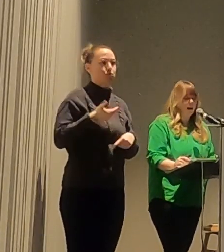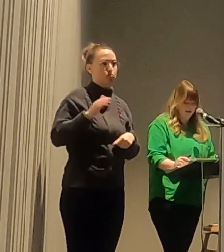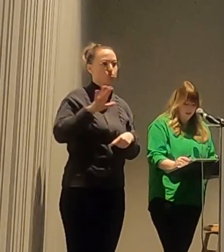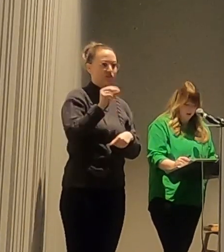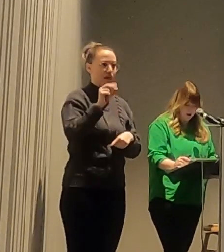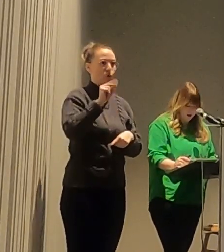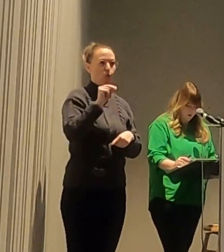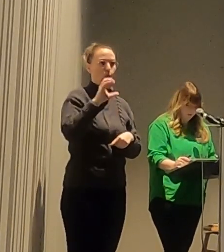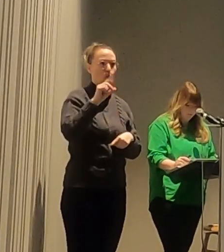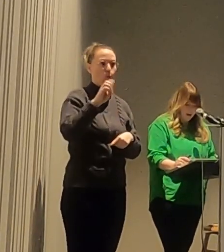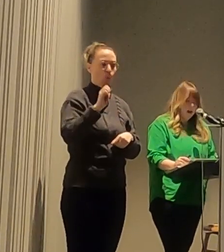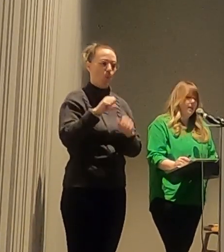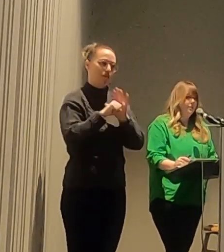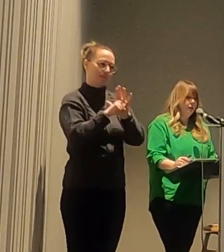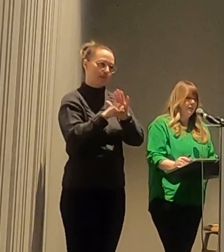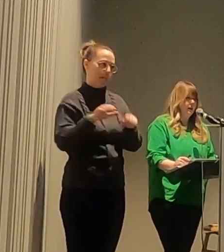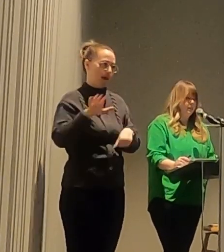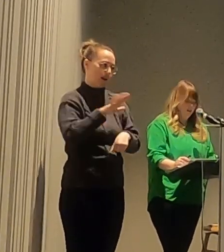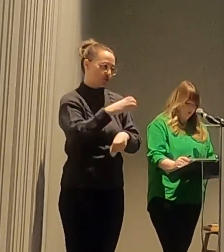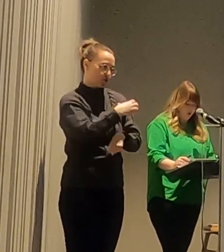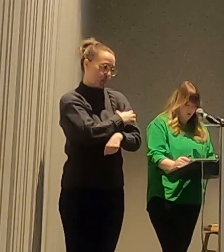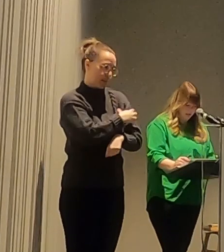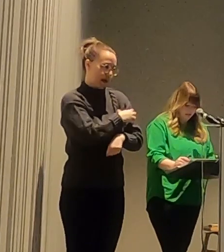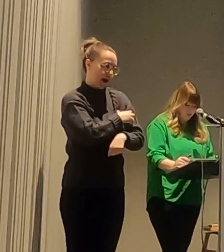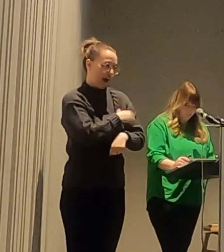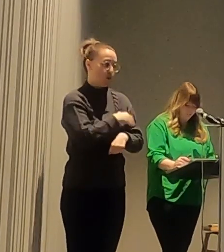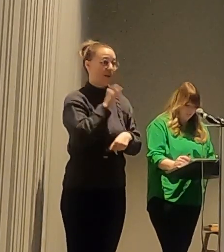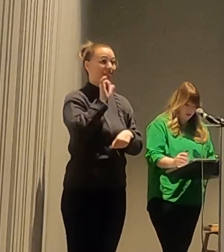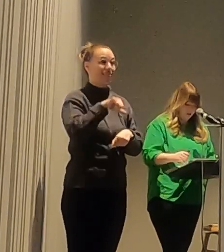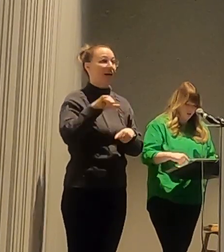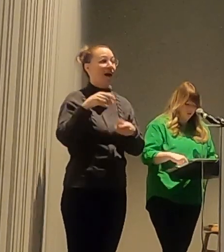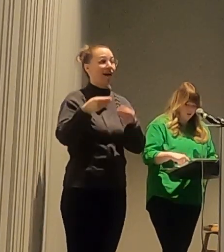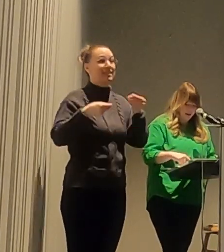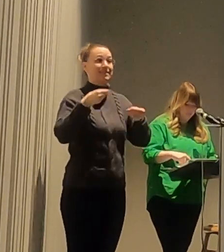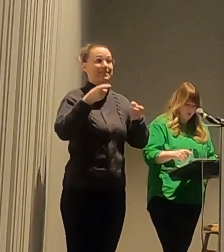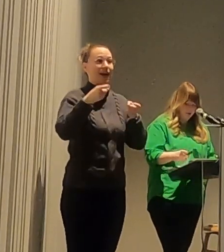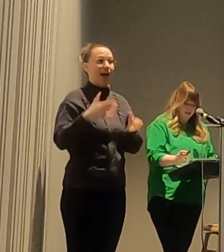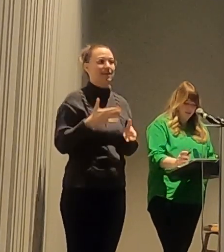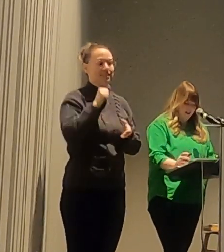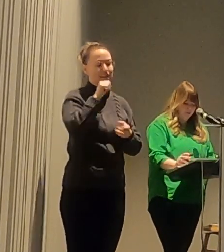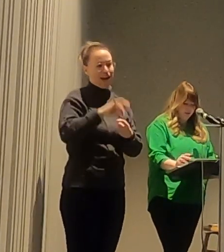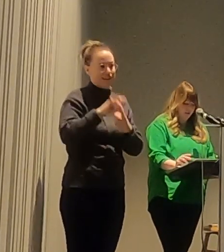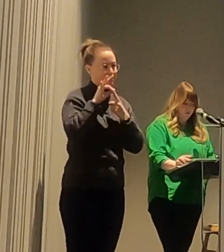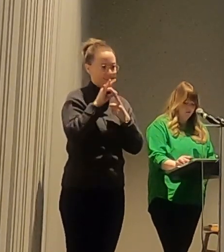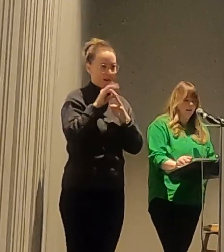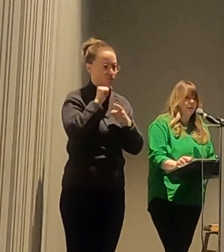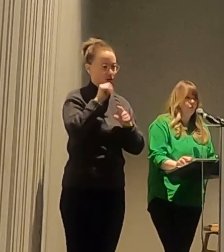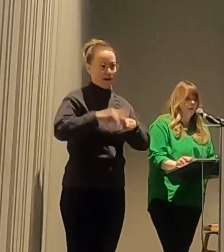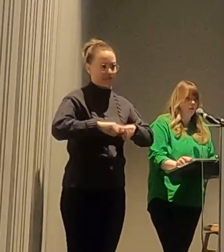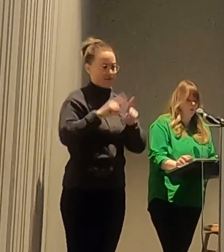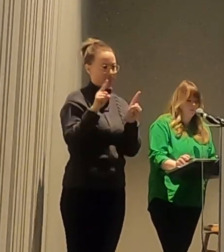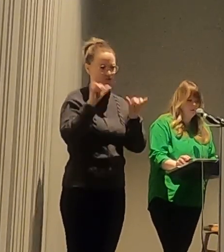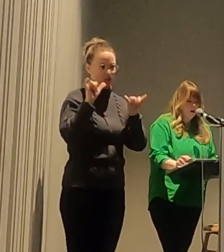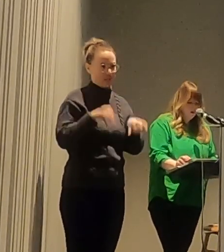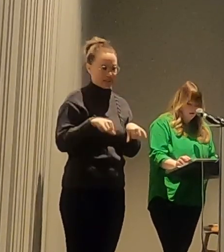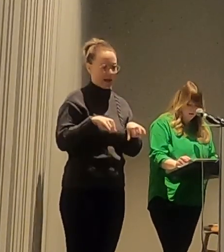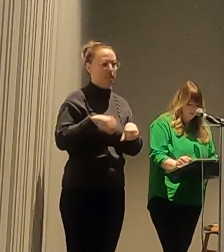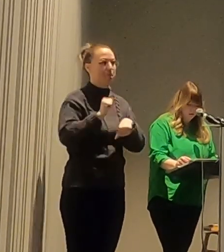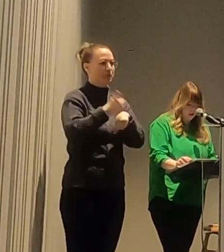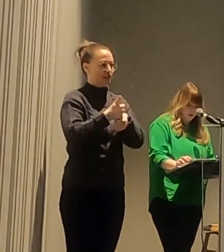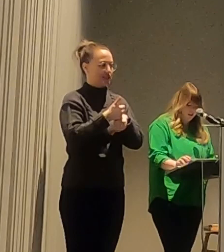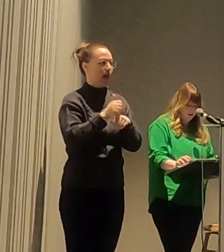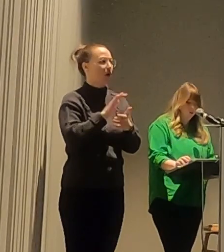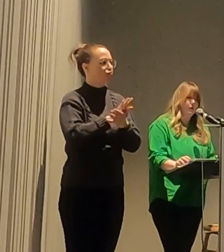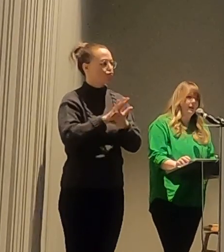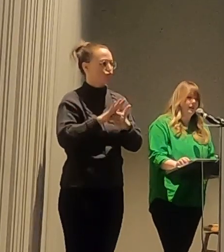to symbolize their power, and the Qing Dynasty was no exception. The early emperors established the refined dress code, while